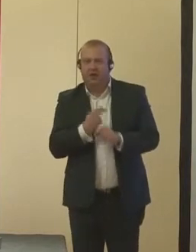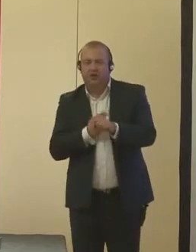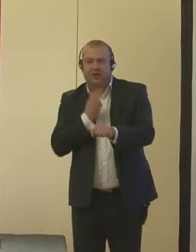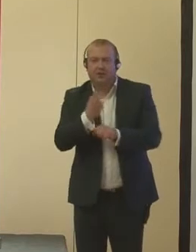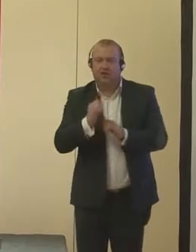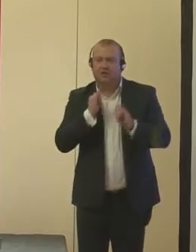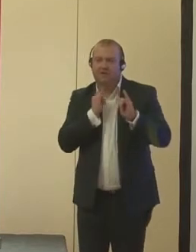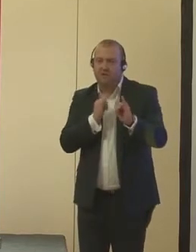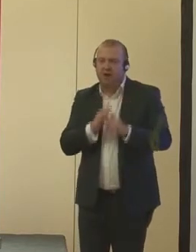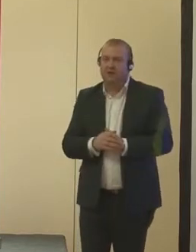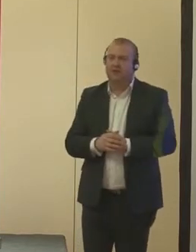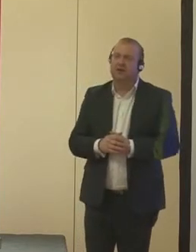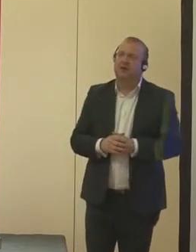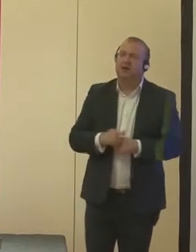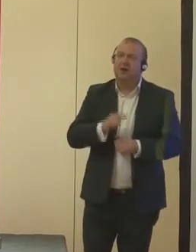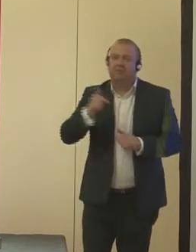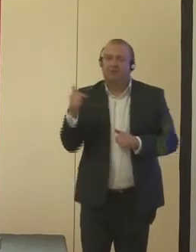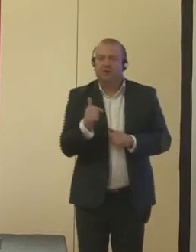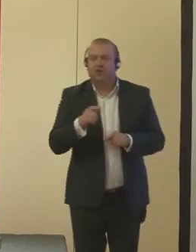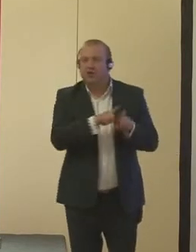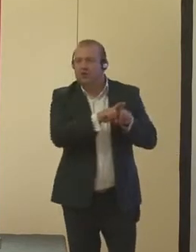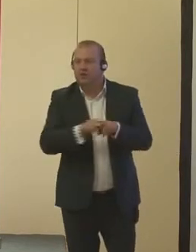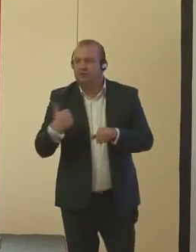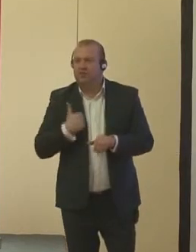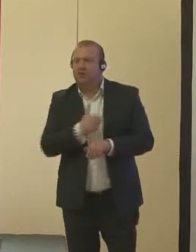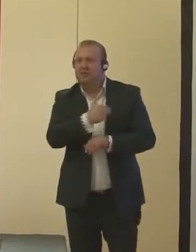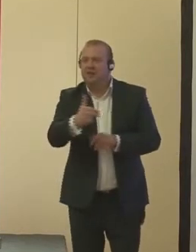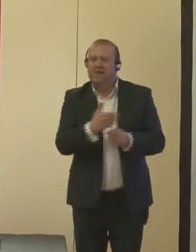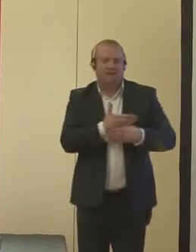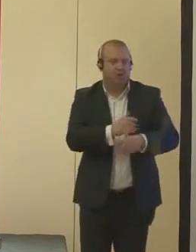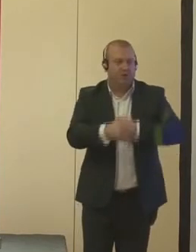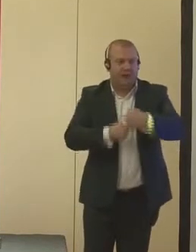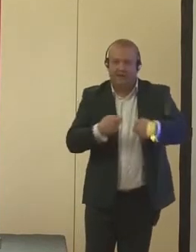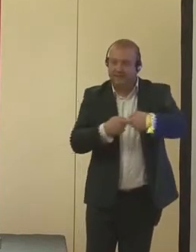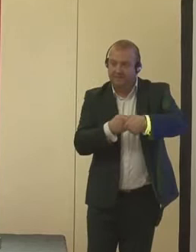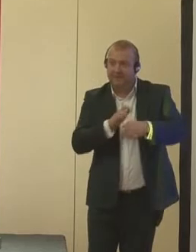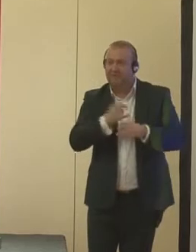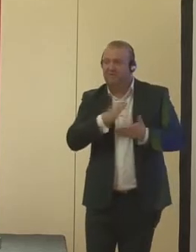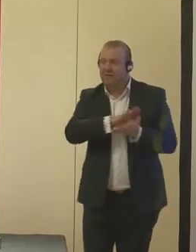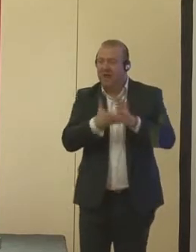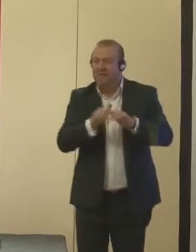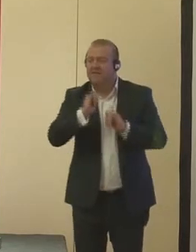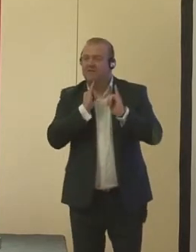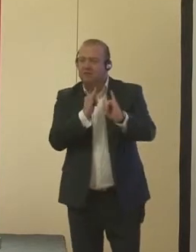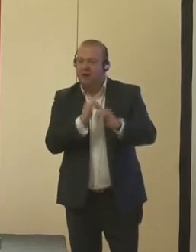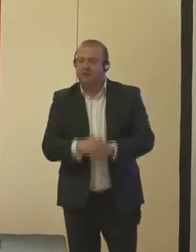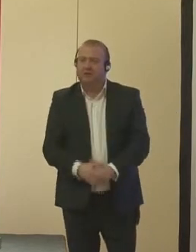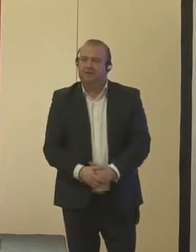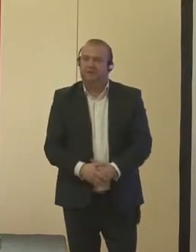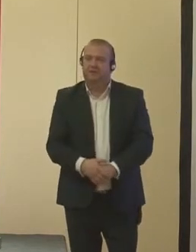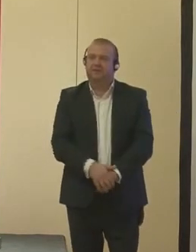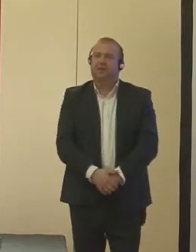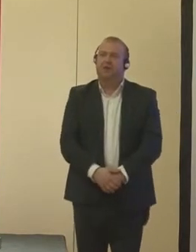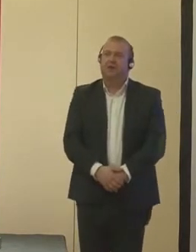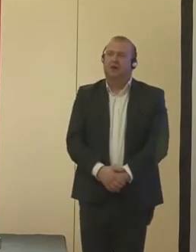in lifelong learning. So there again, not just for them to be able to use ICT, to be able to use a